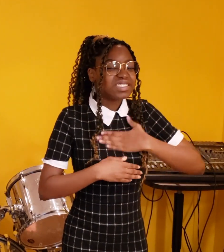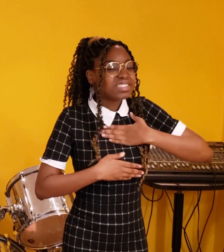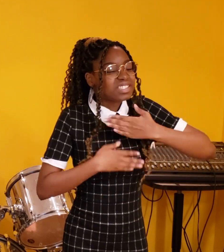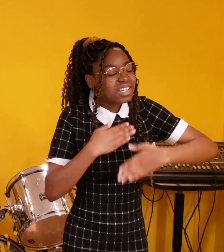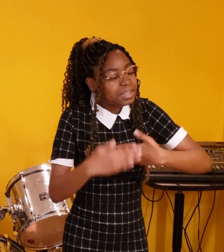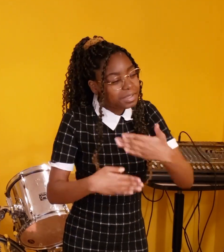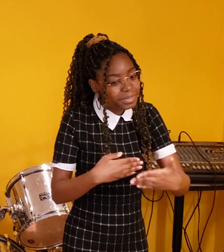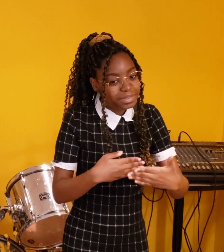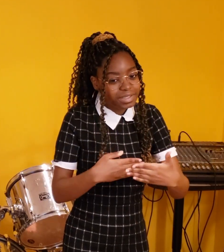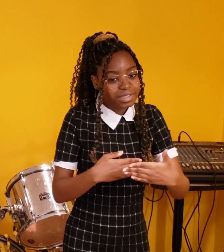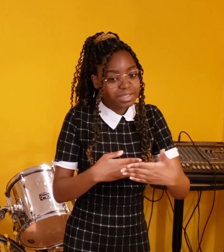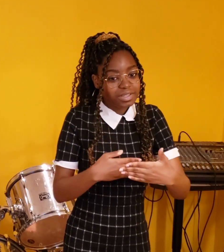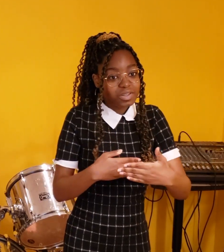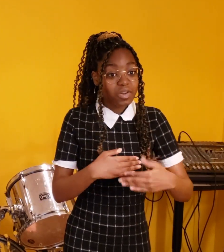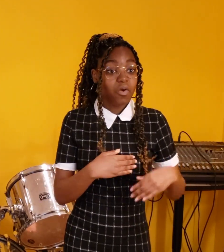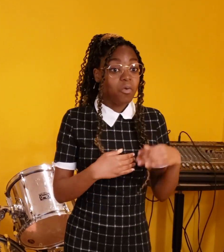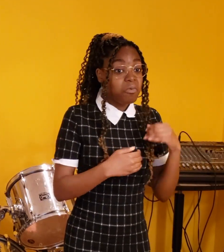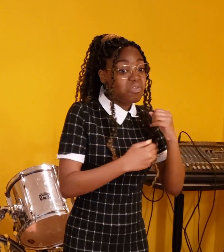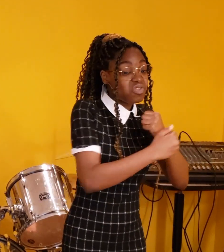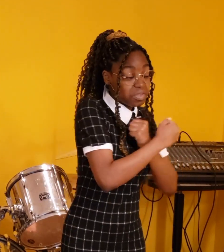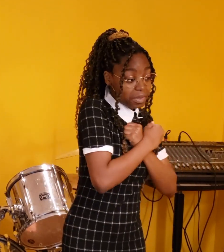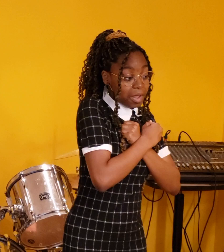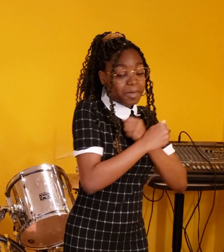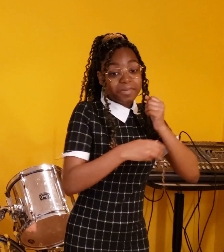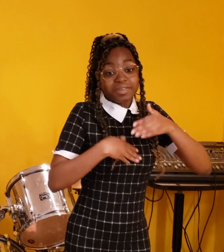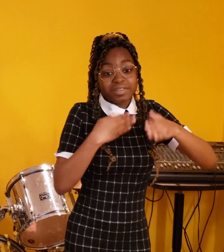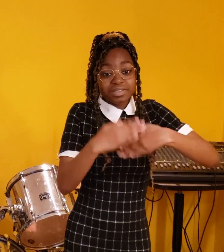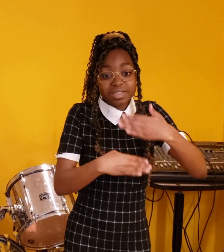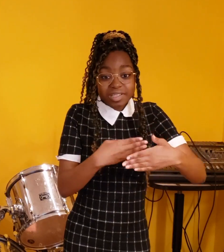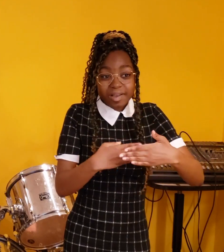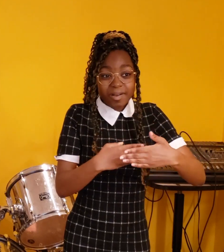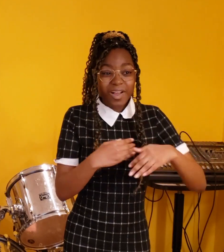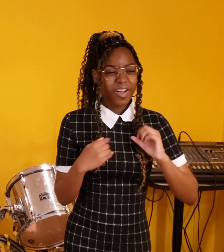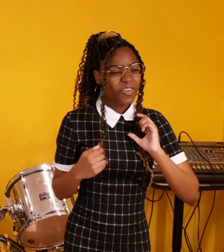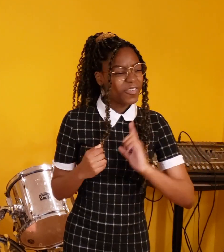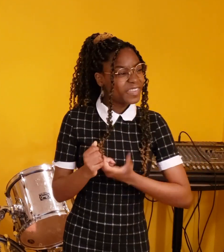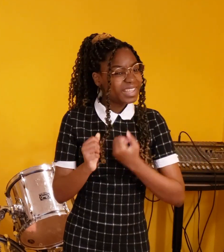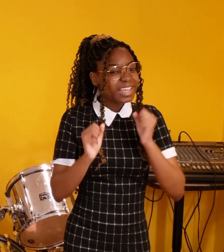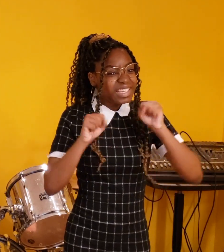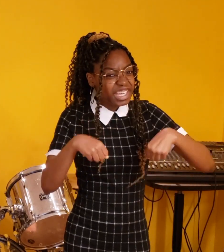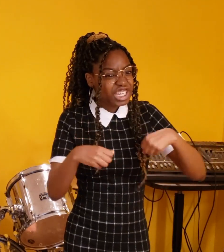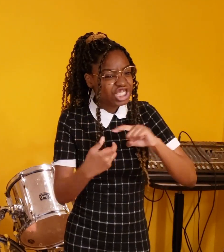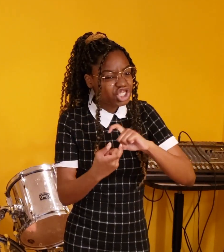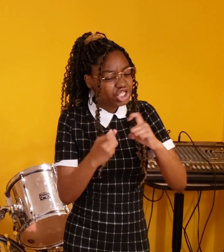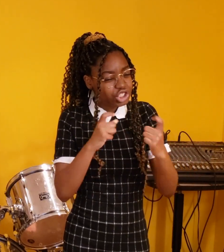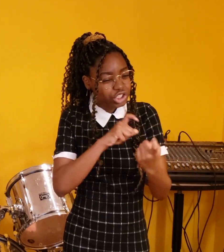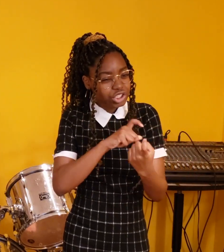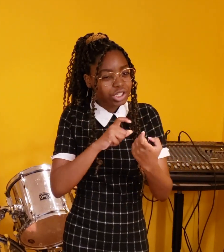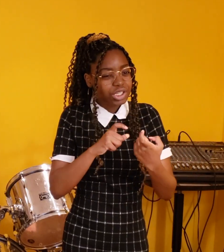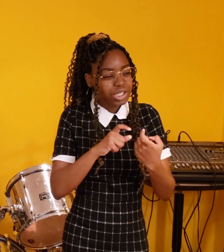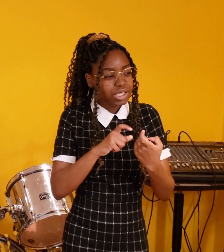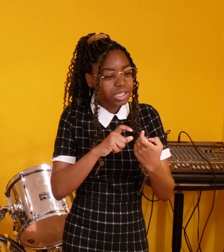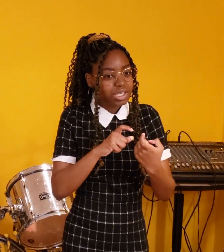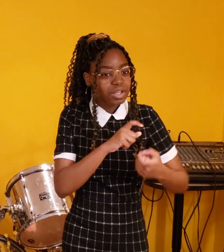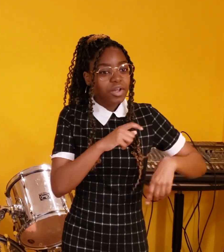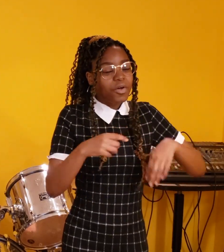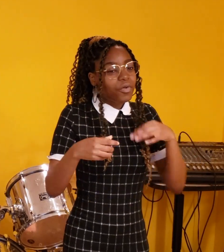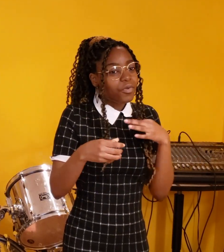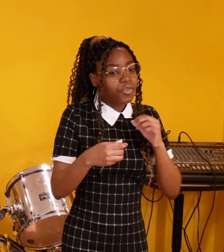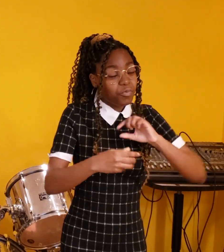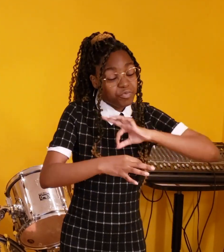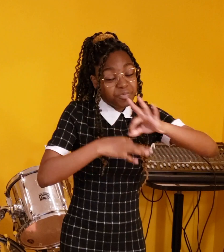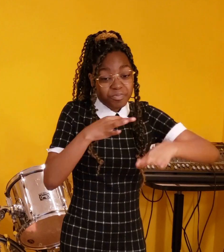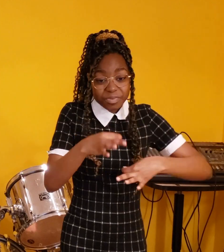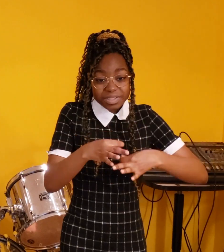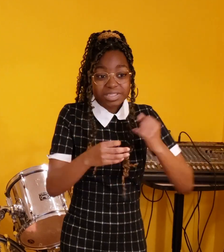So, we can interchange the word charity or love with God. So I can say charity envieth not.